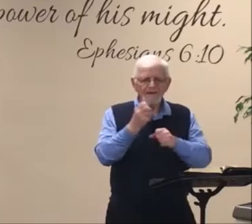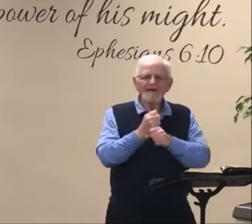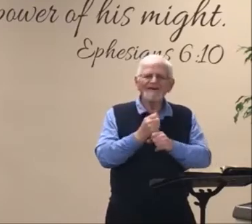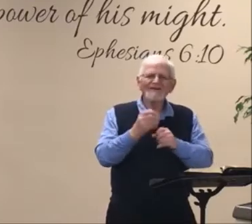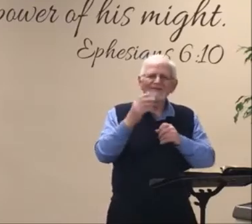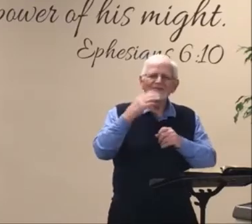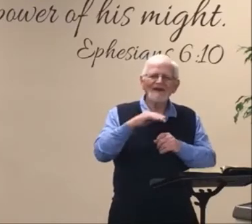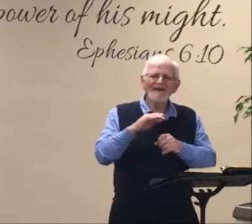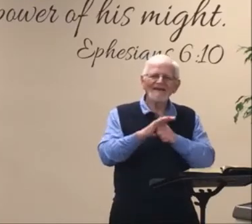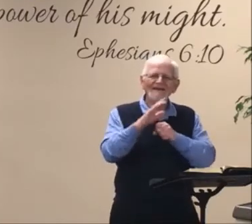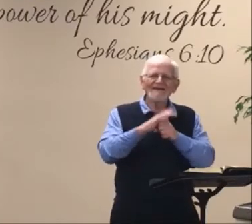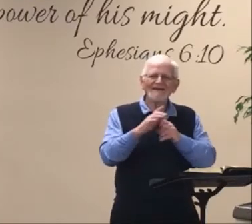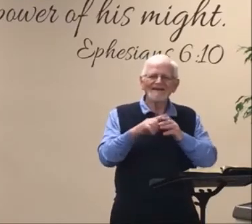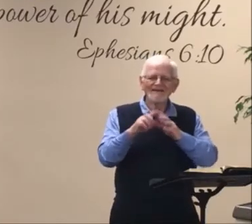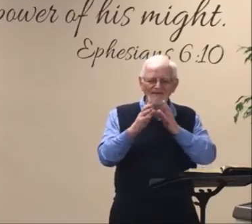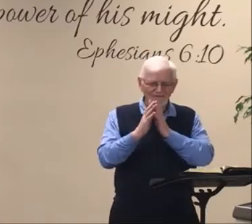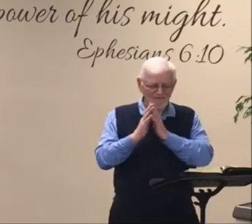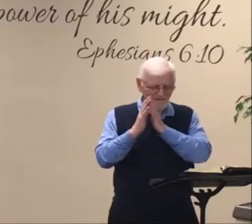pray.